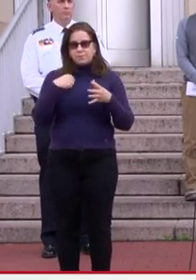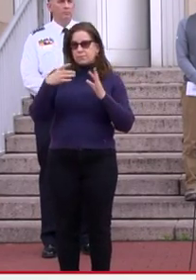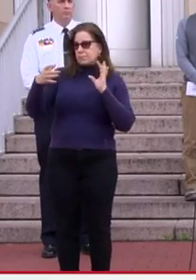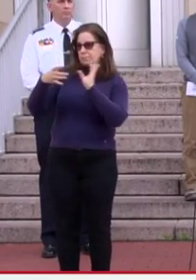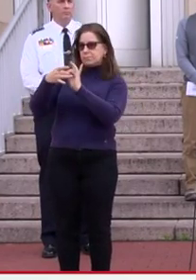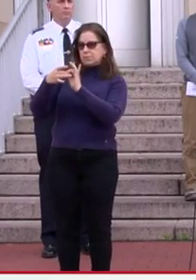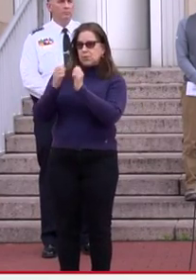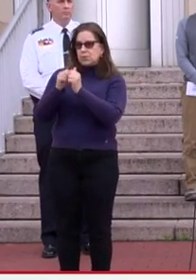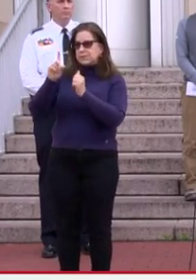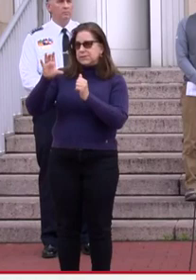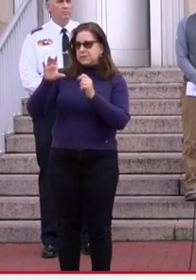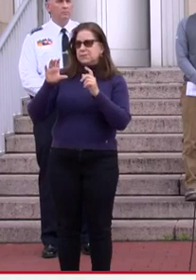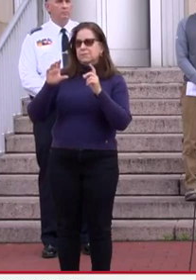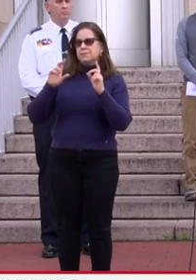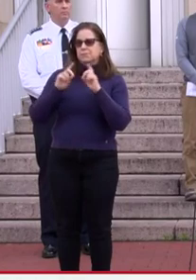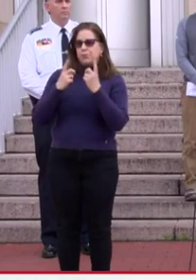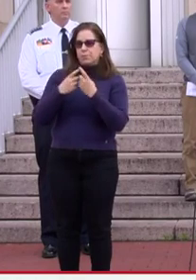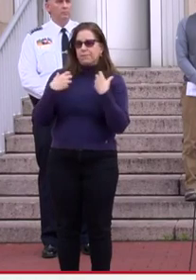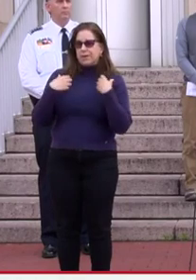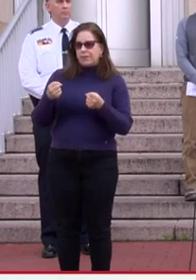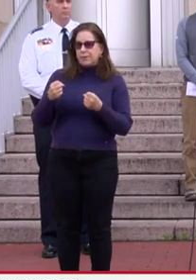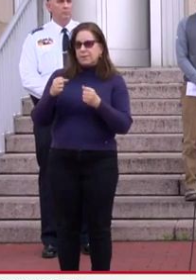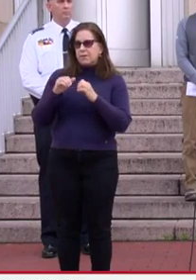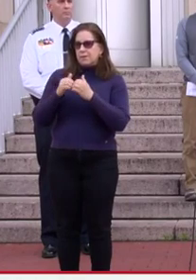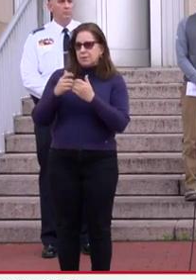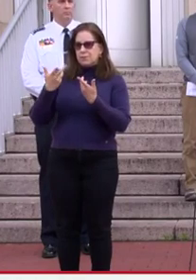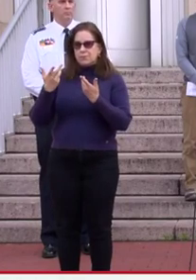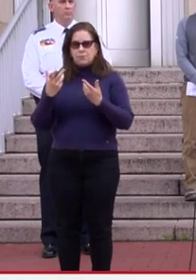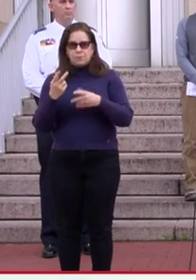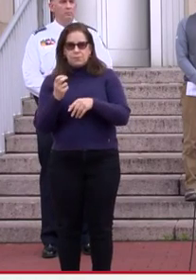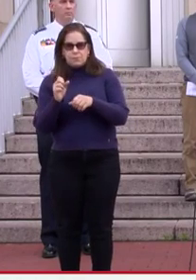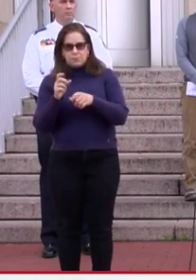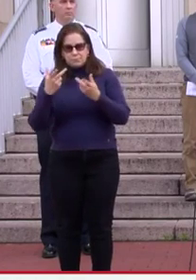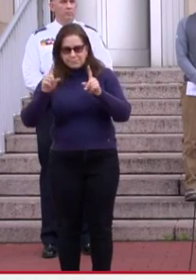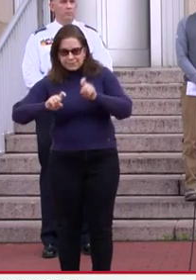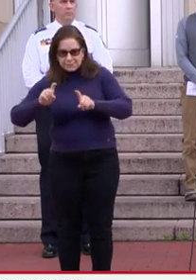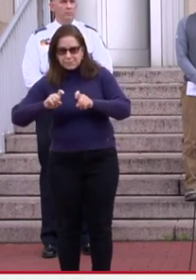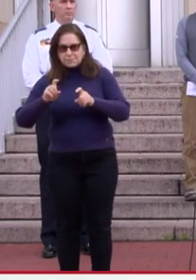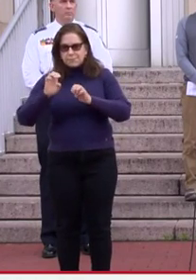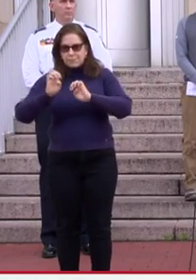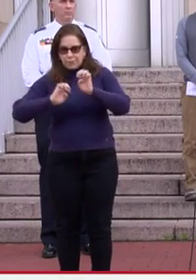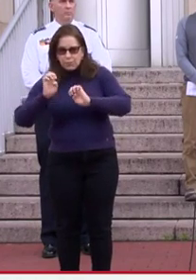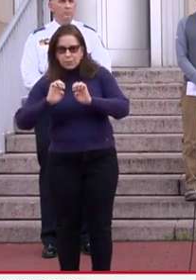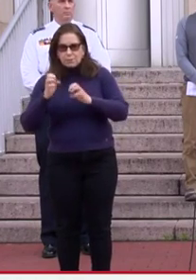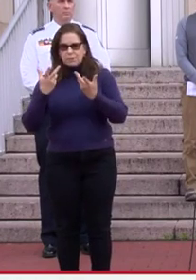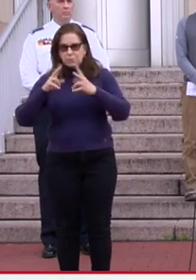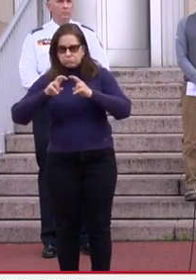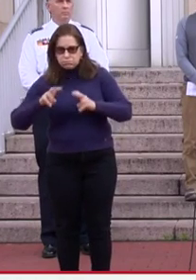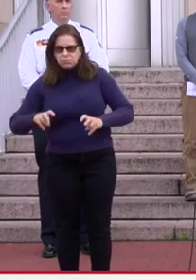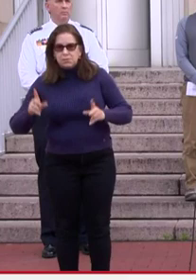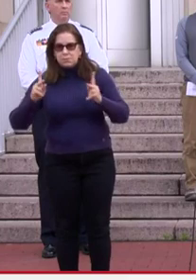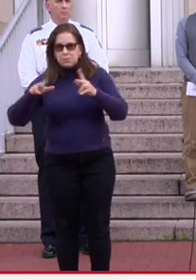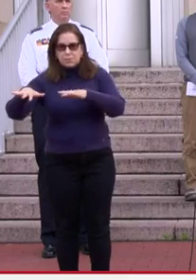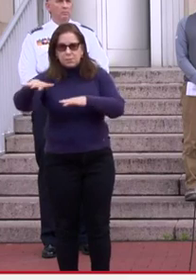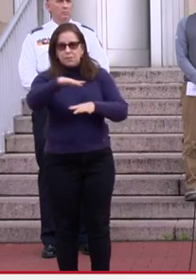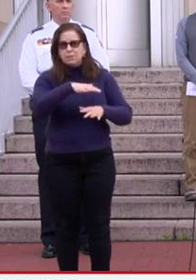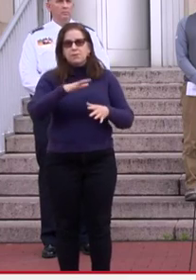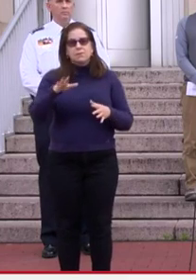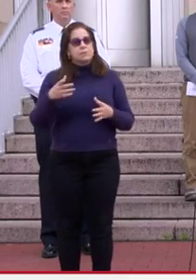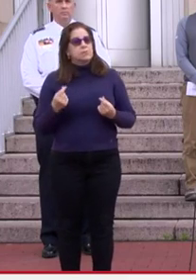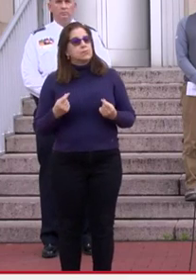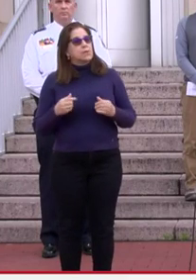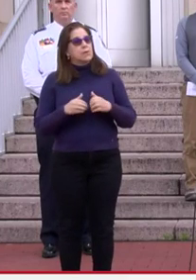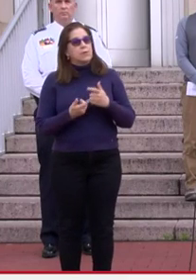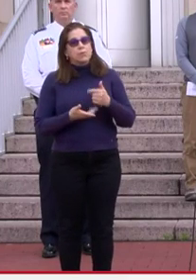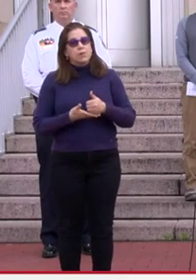them and monitor and evaluate our members. But the important thing is, so what can the public do to help us? If you